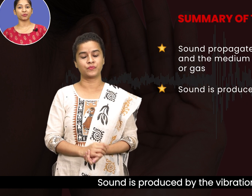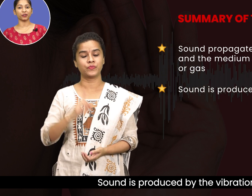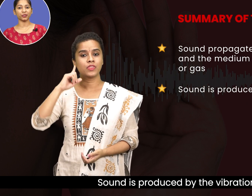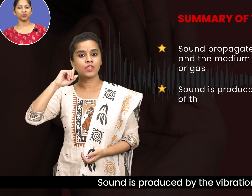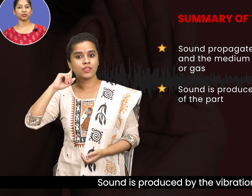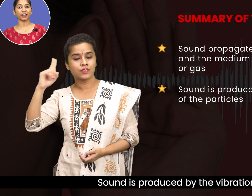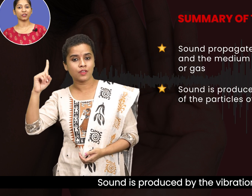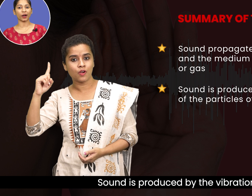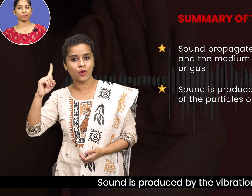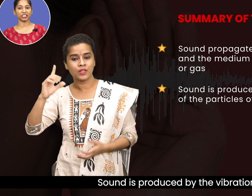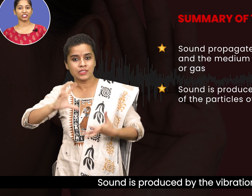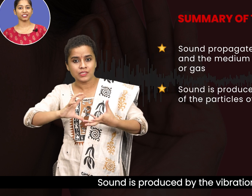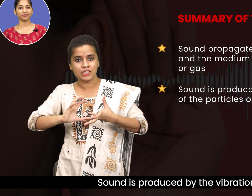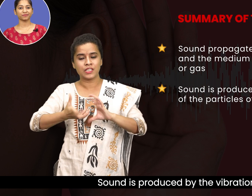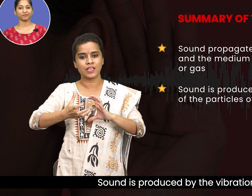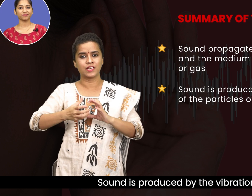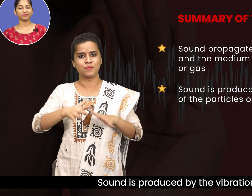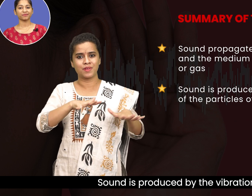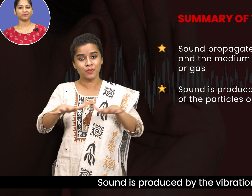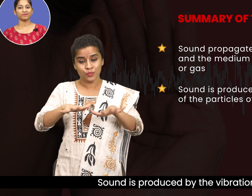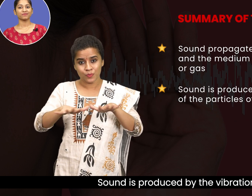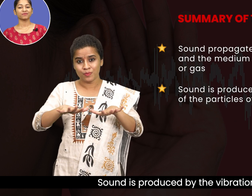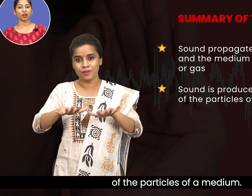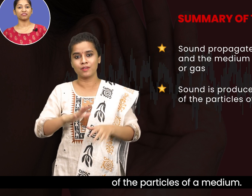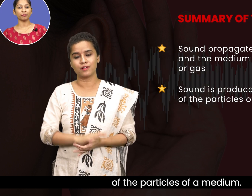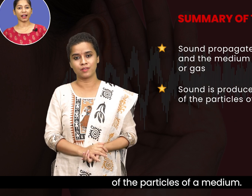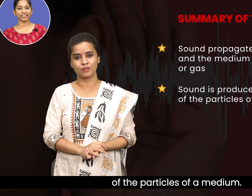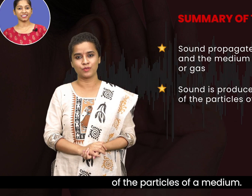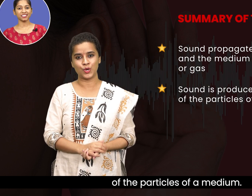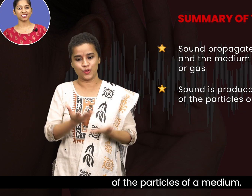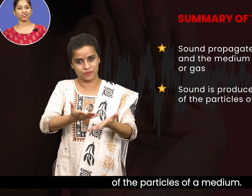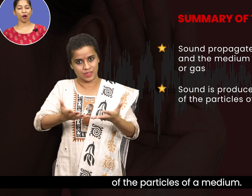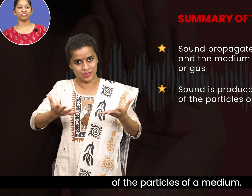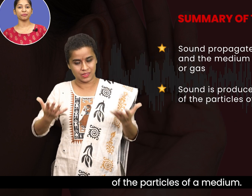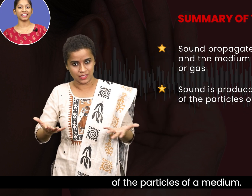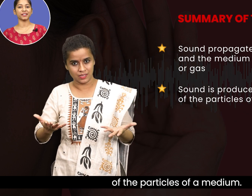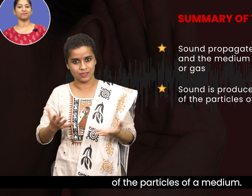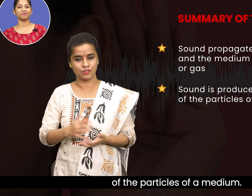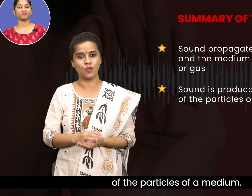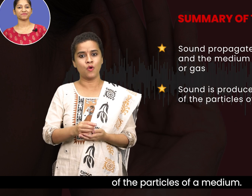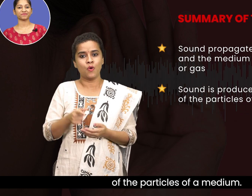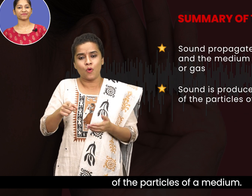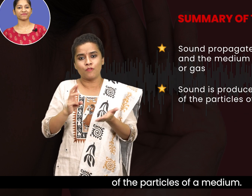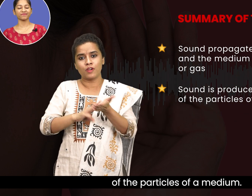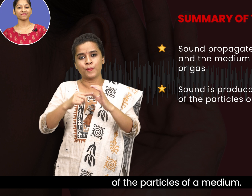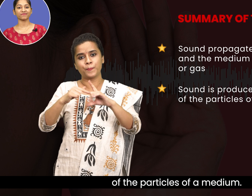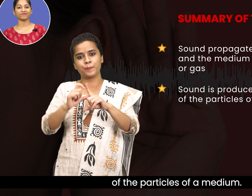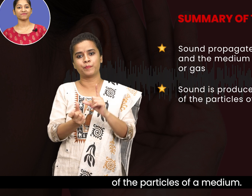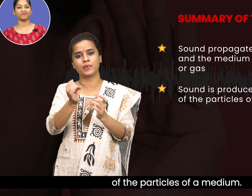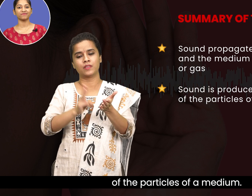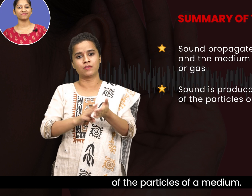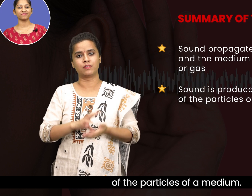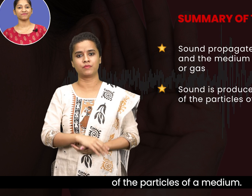Sound is produced by the vibration of the particles of a medium.